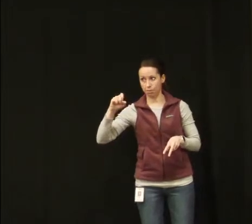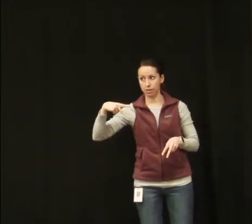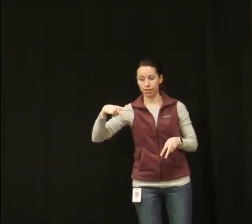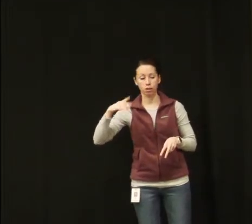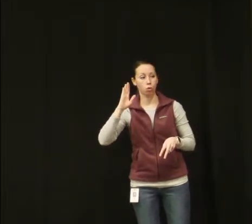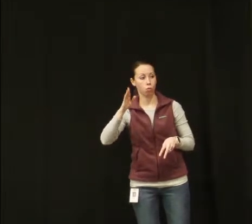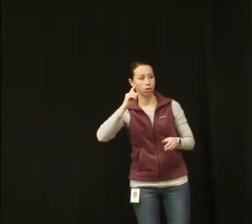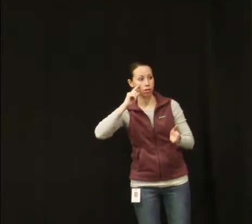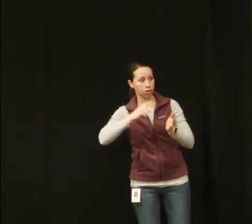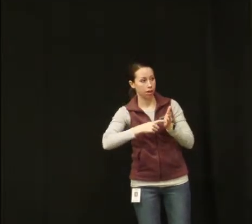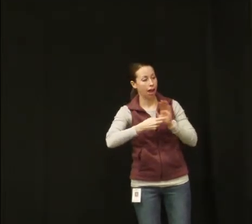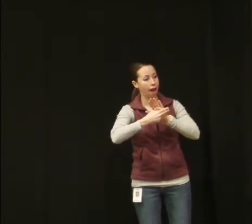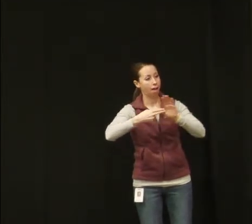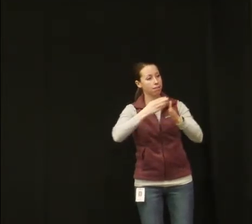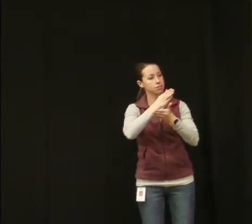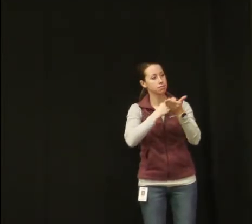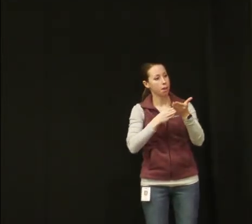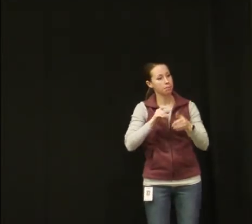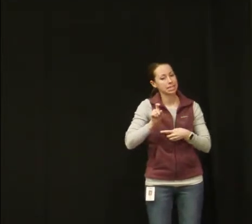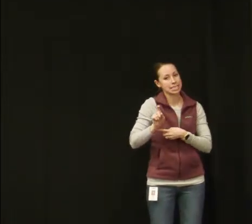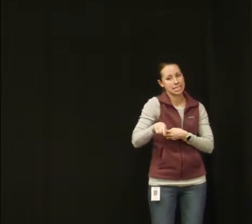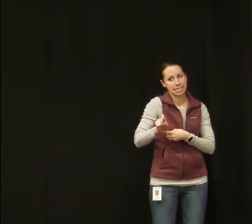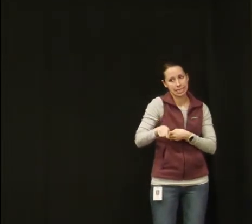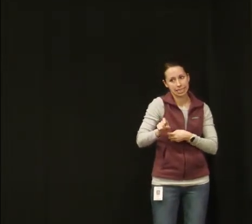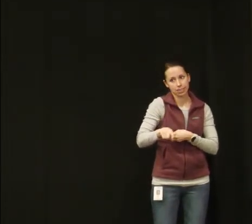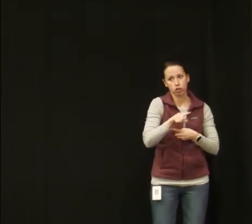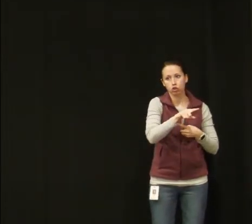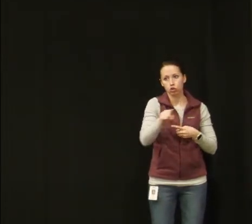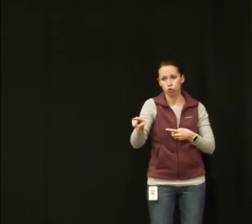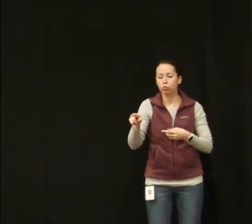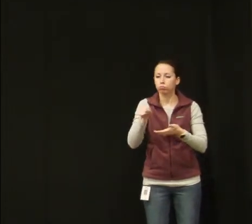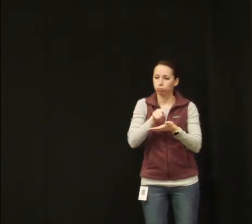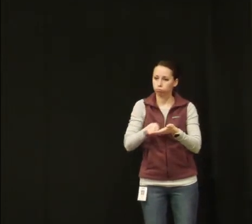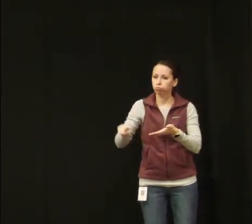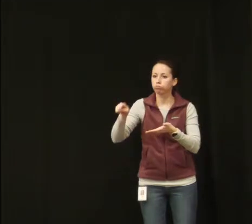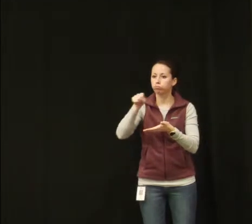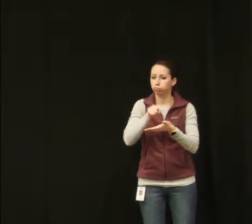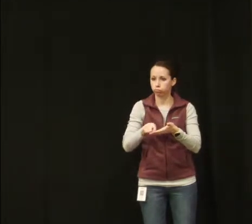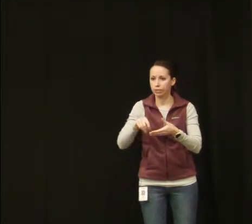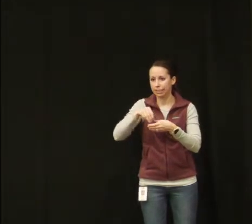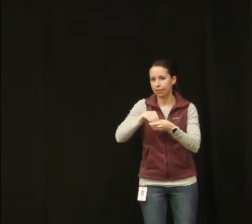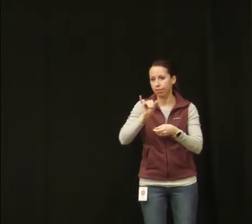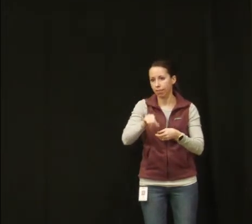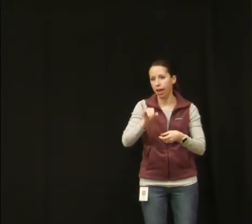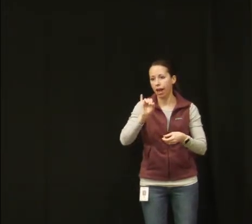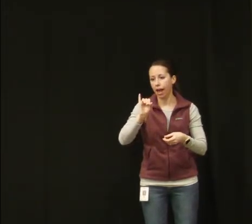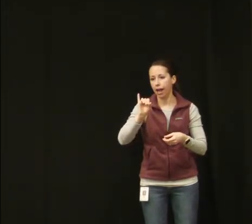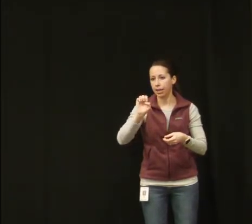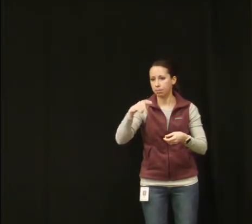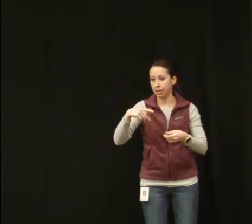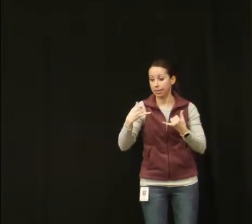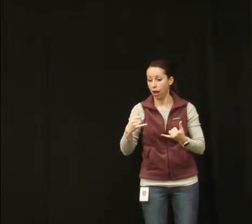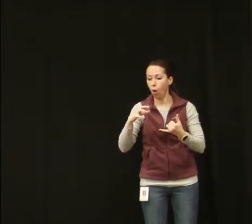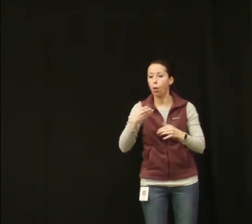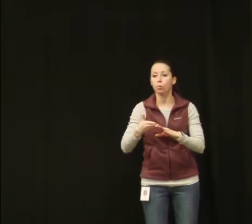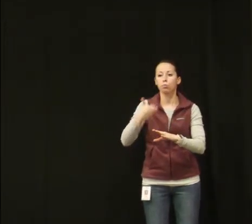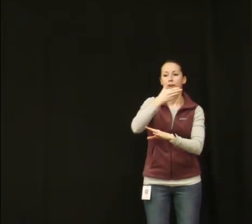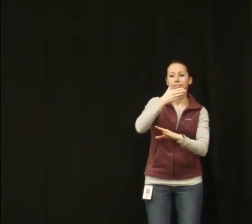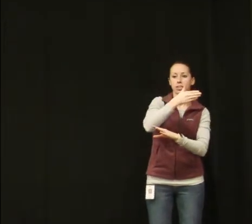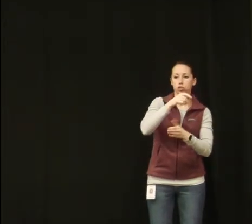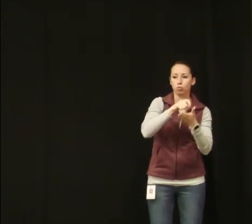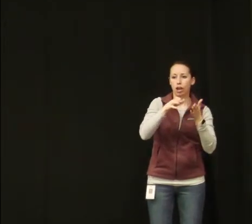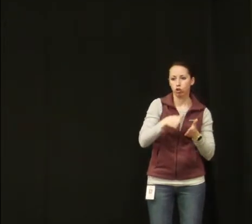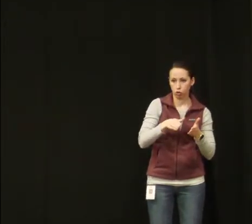or highlight some of the needs that you have written into the IEP or the previous IEP.